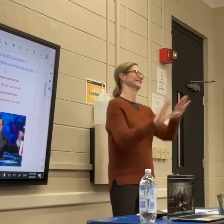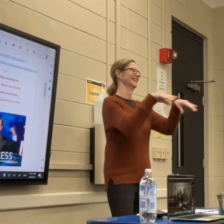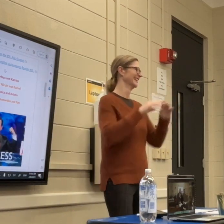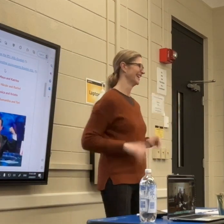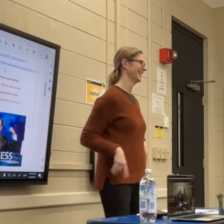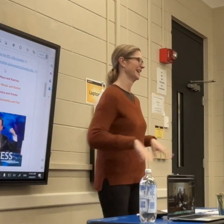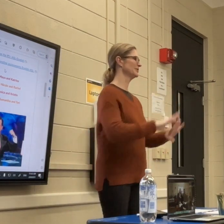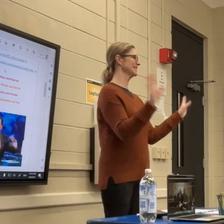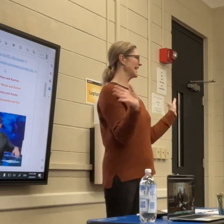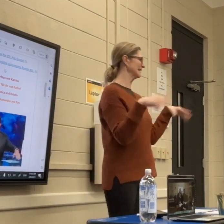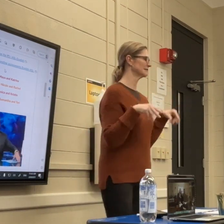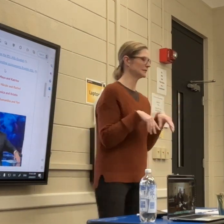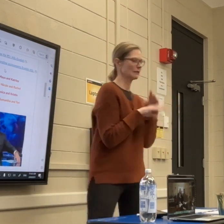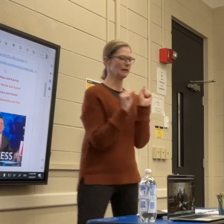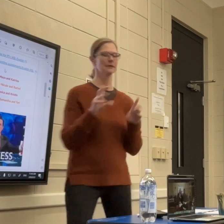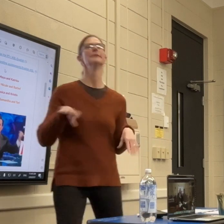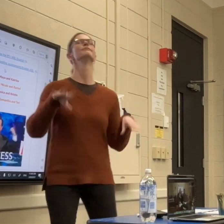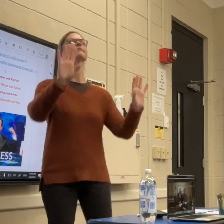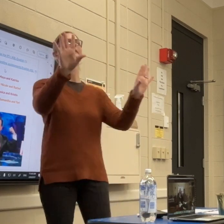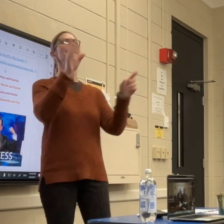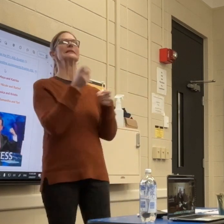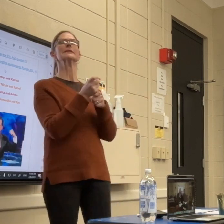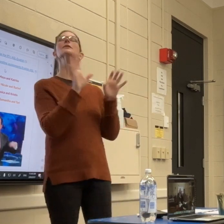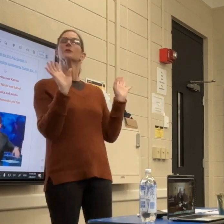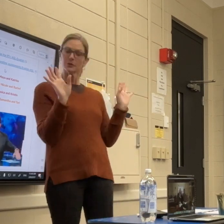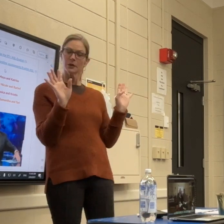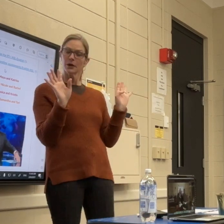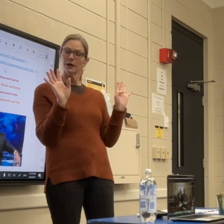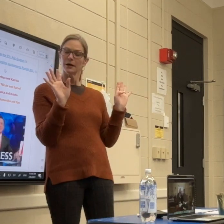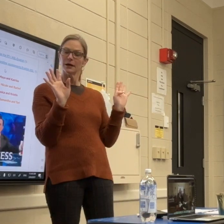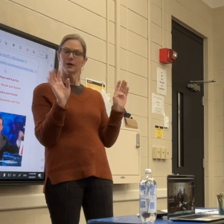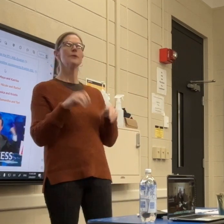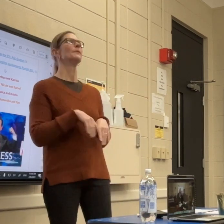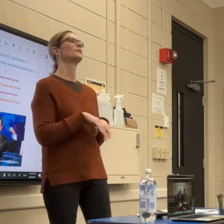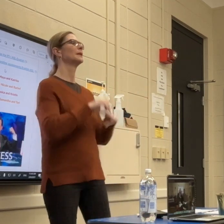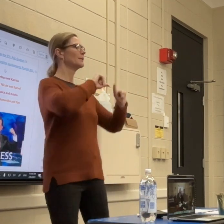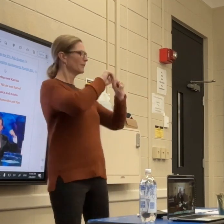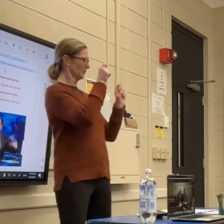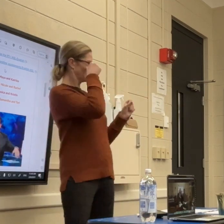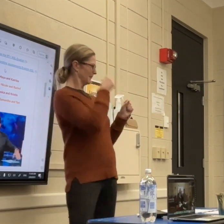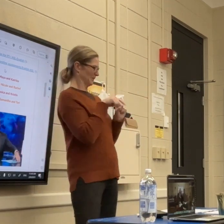You know, I don't want it to just be negative, negative, negative. I'm just teasing.